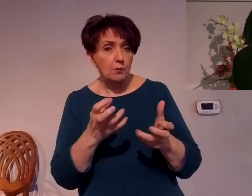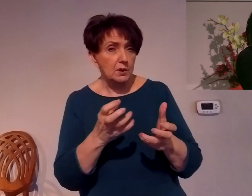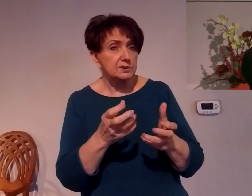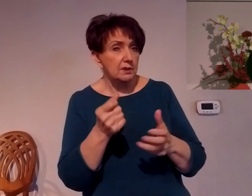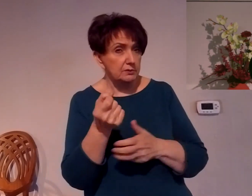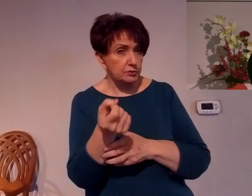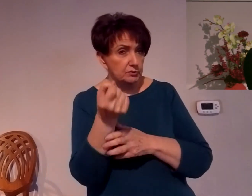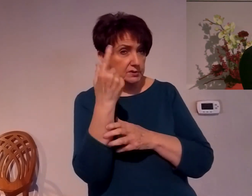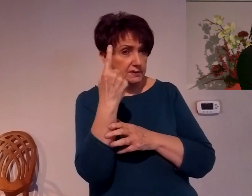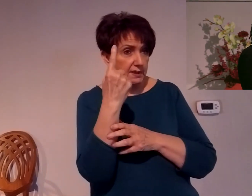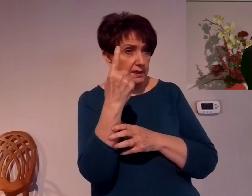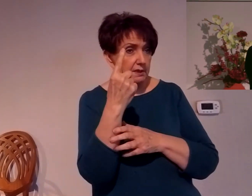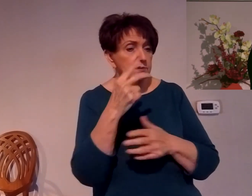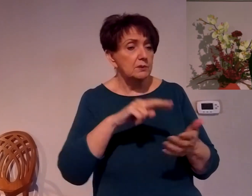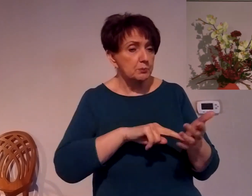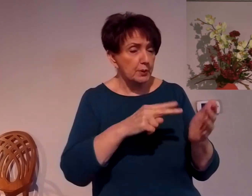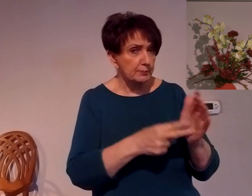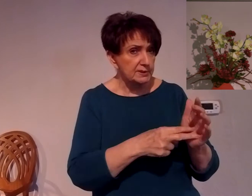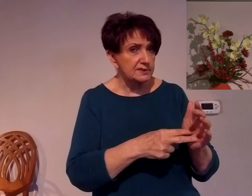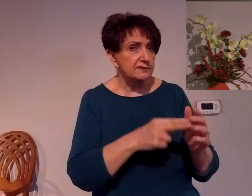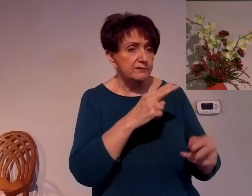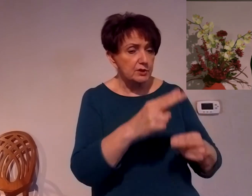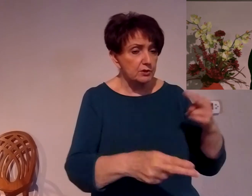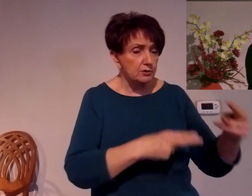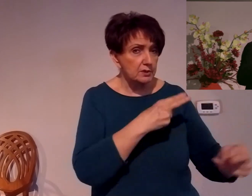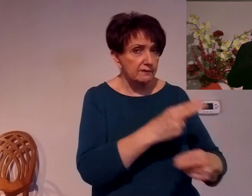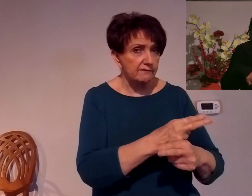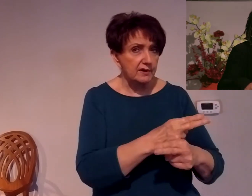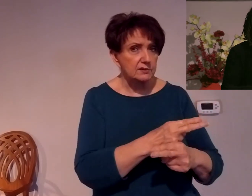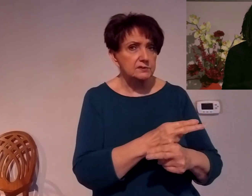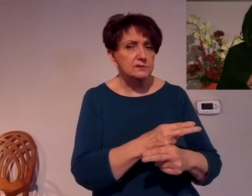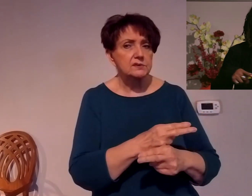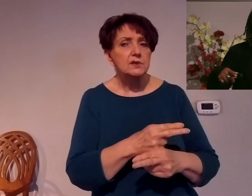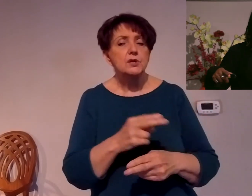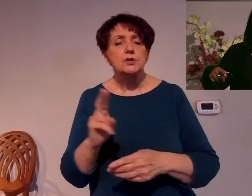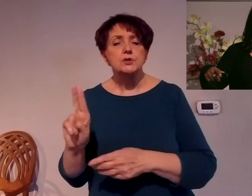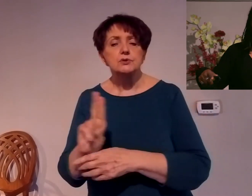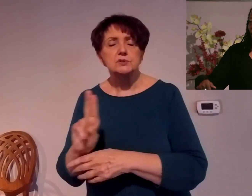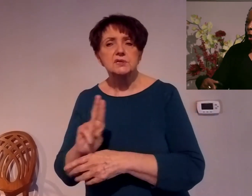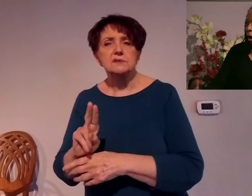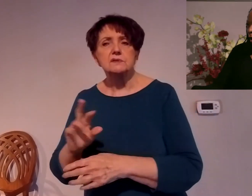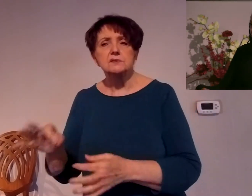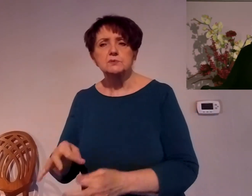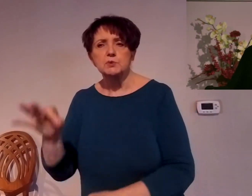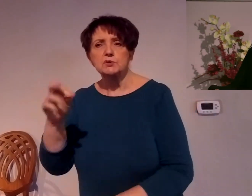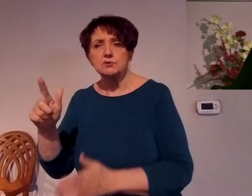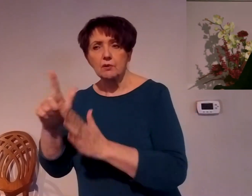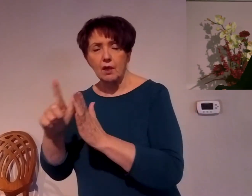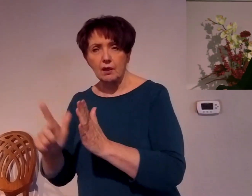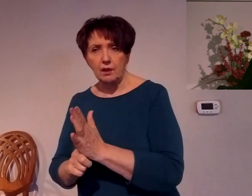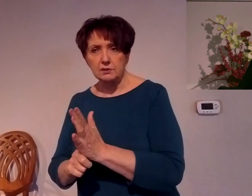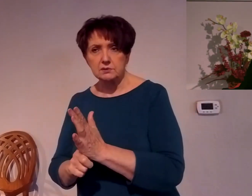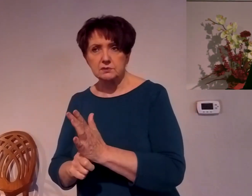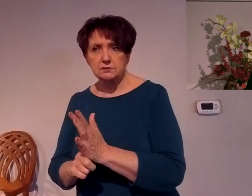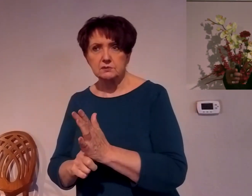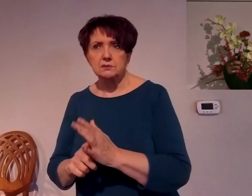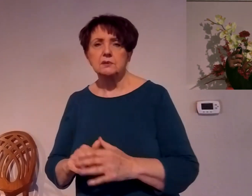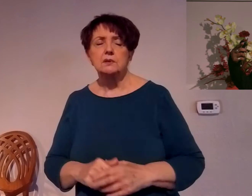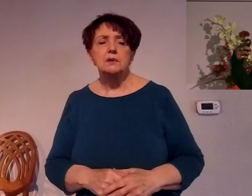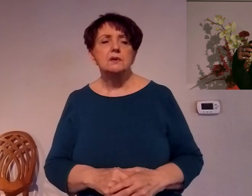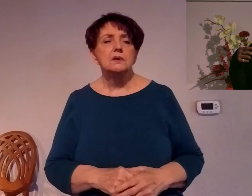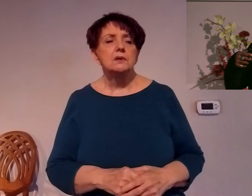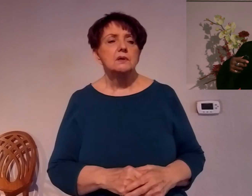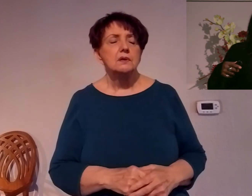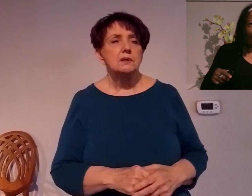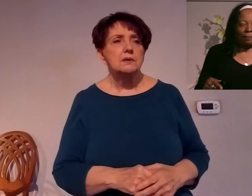to the purpose of the universe, which is executing those physical and spiritual laws. And